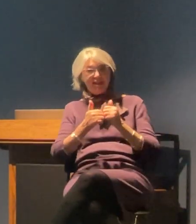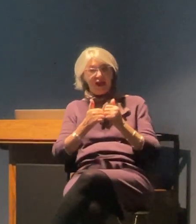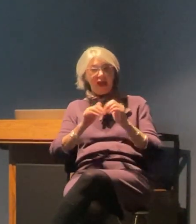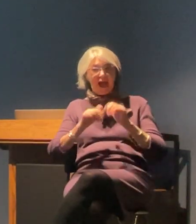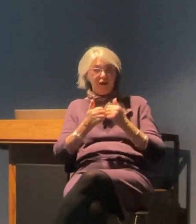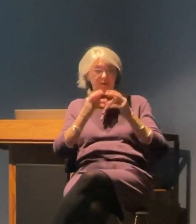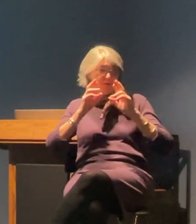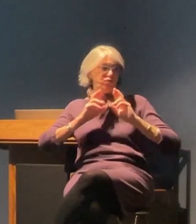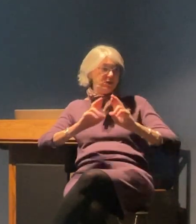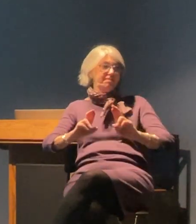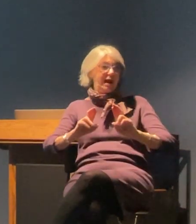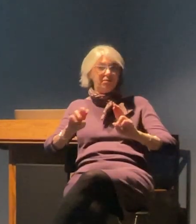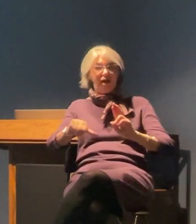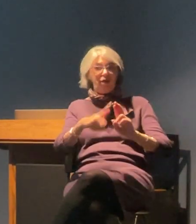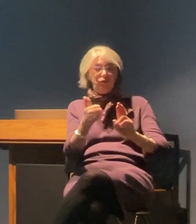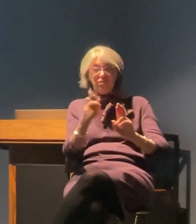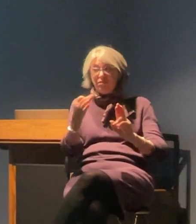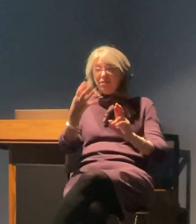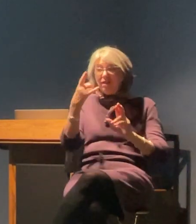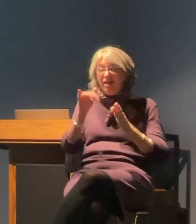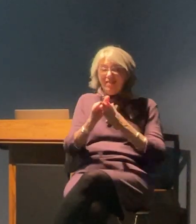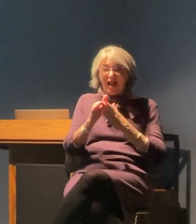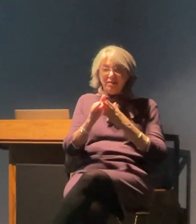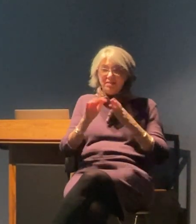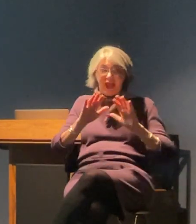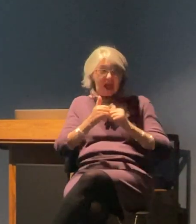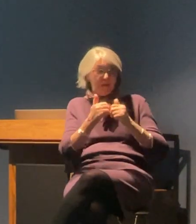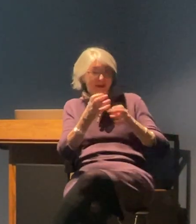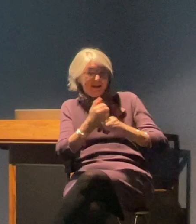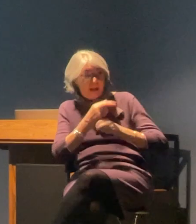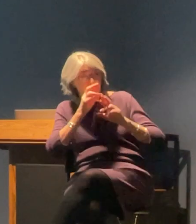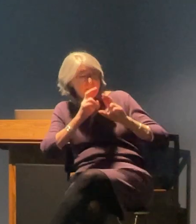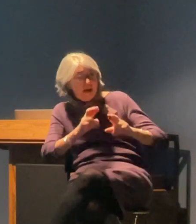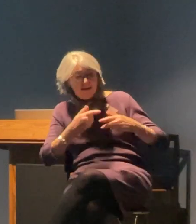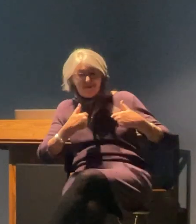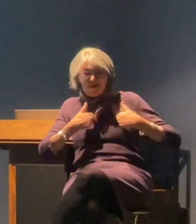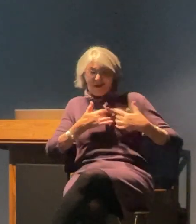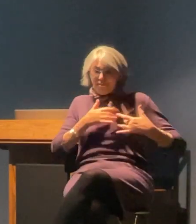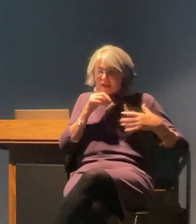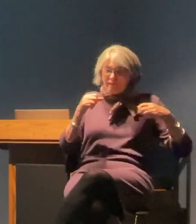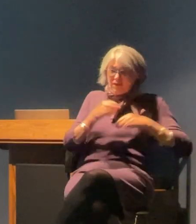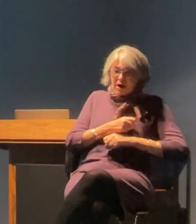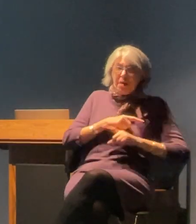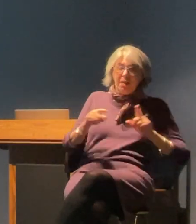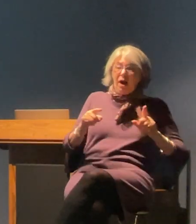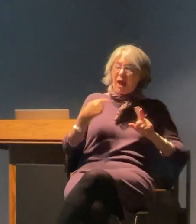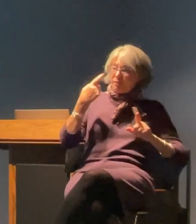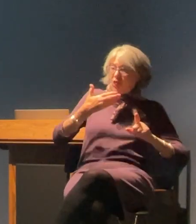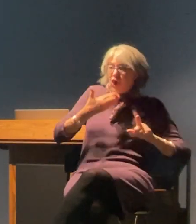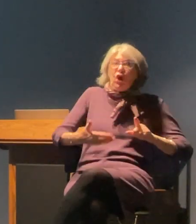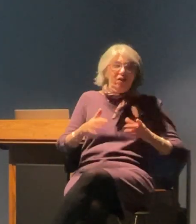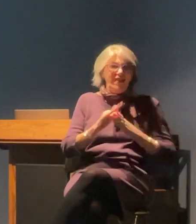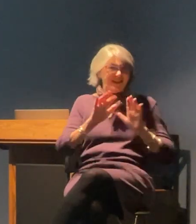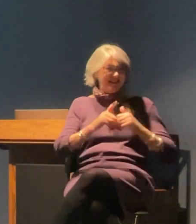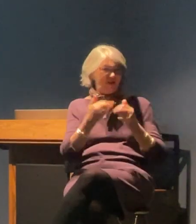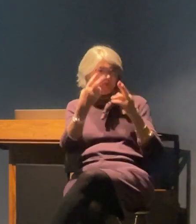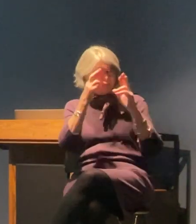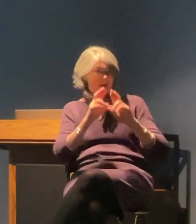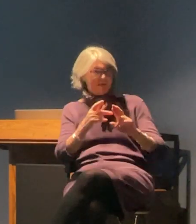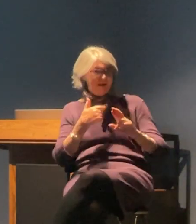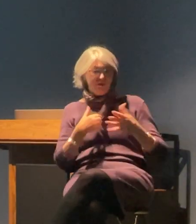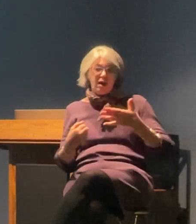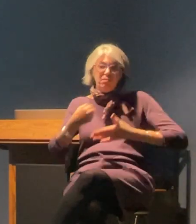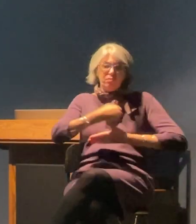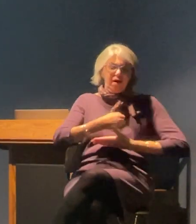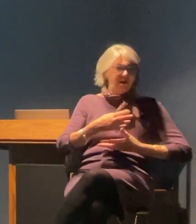others. And if we understand that's my means of gaining respect, maybe I'm not a fighter, but I'm gonna gain respect for looking good. That means I'm gonna prioritize getting a